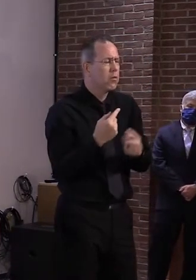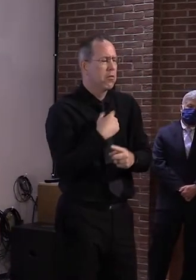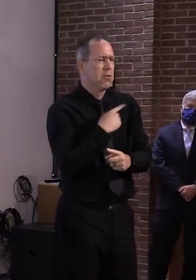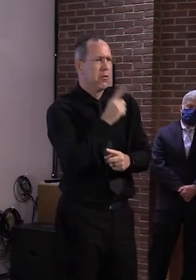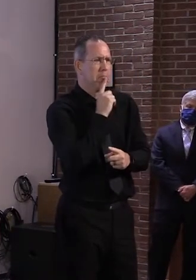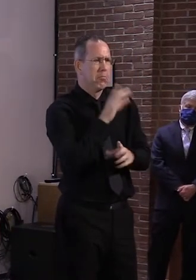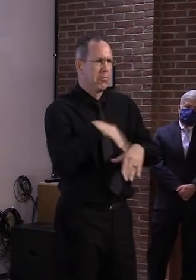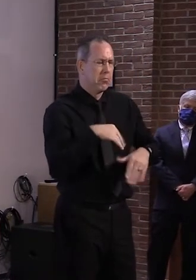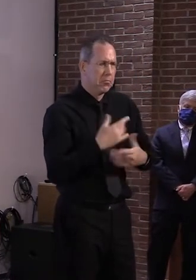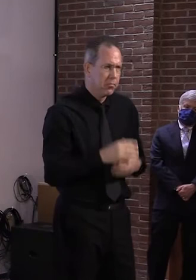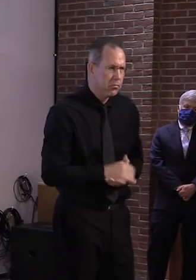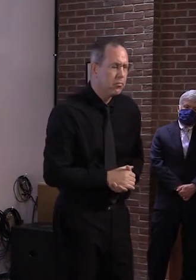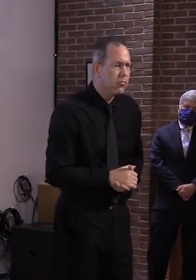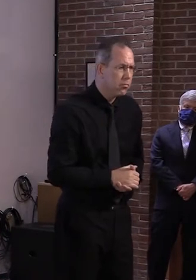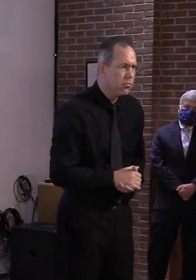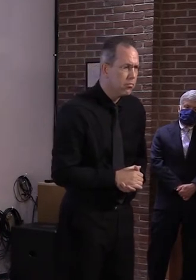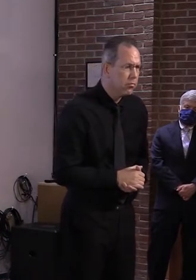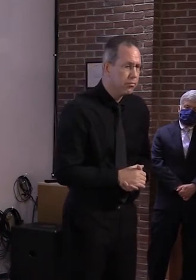Guy Page.